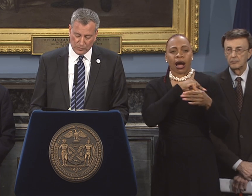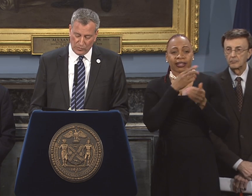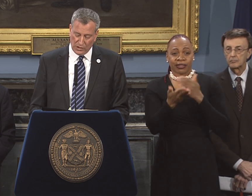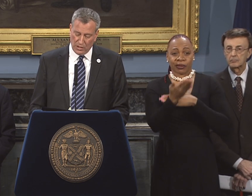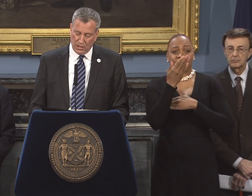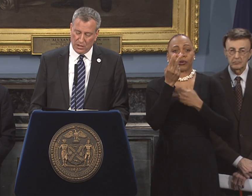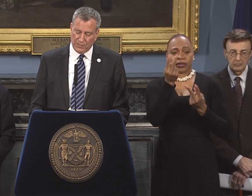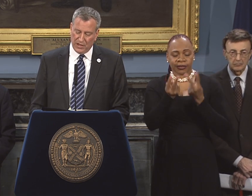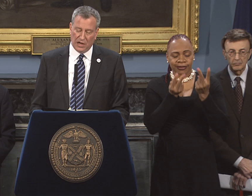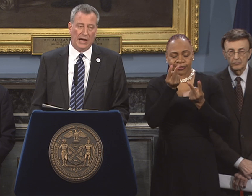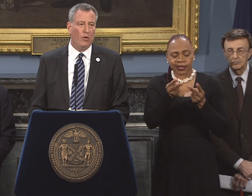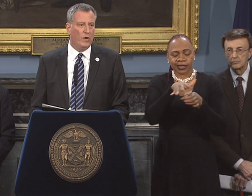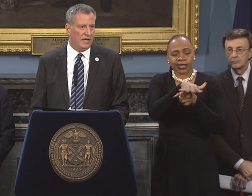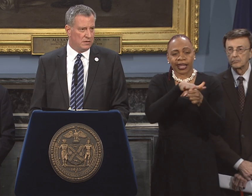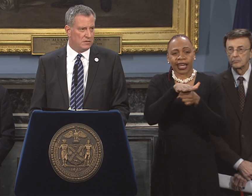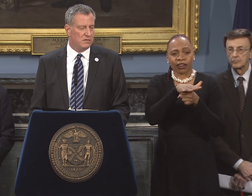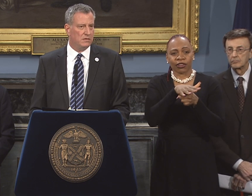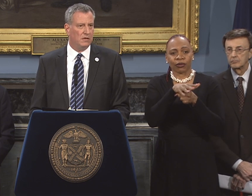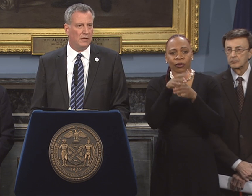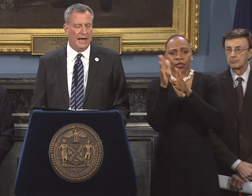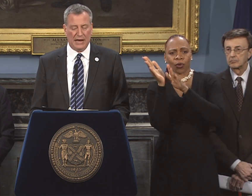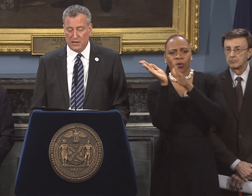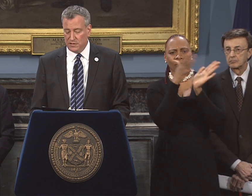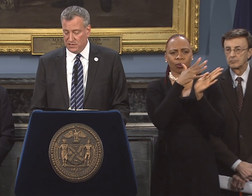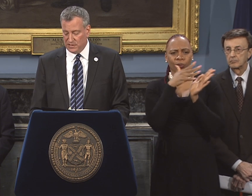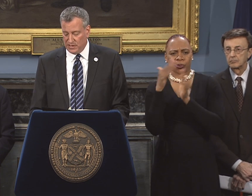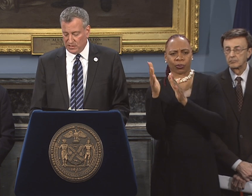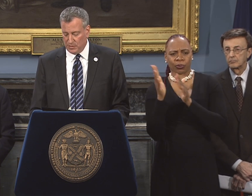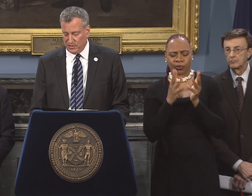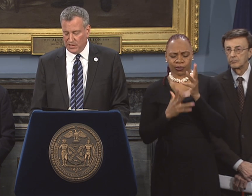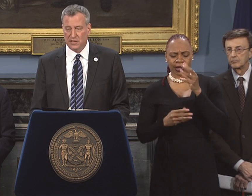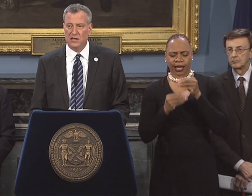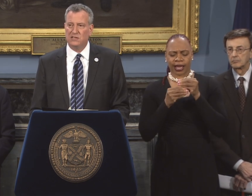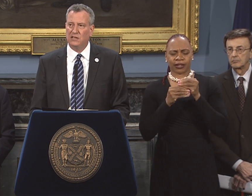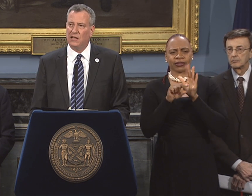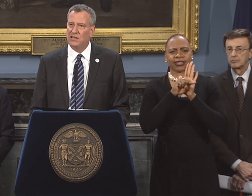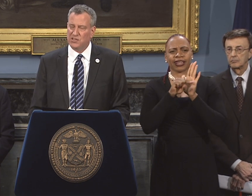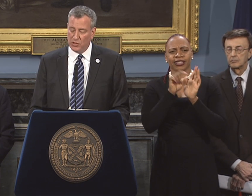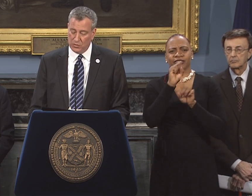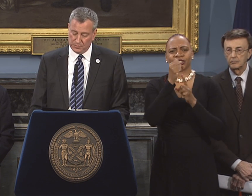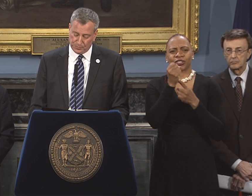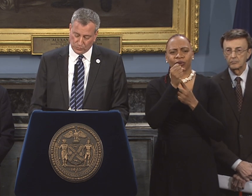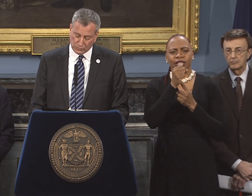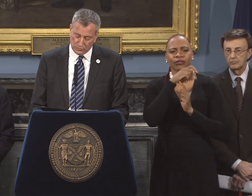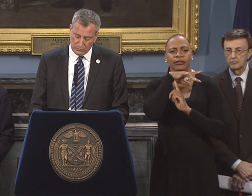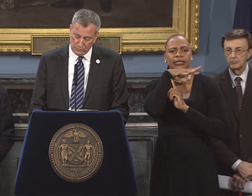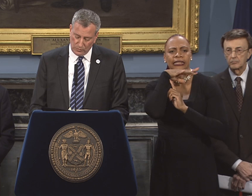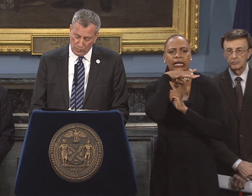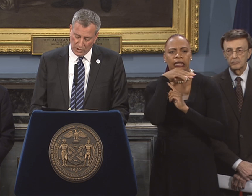site. The high winds added to this. It kicked up a lot of dust and a lot of smoke.